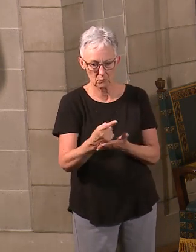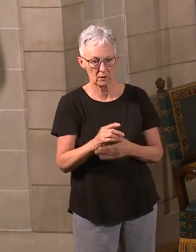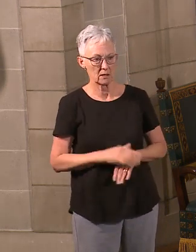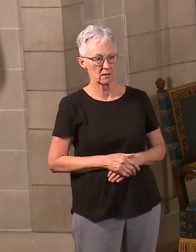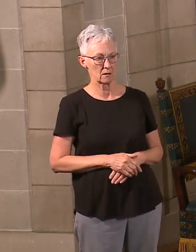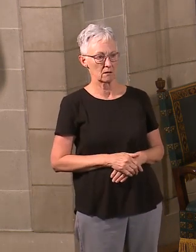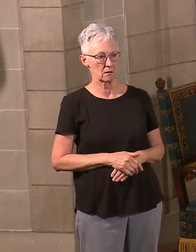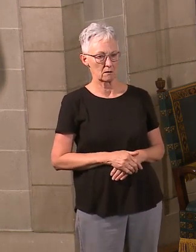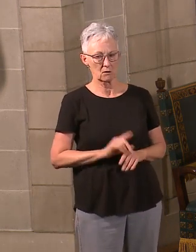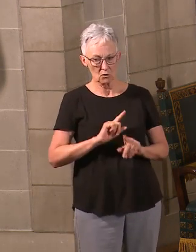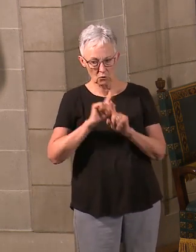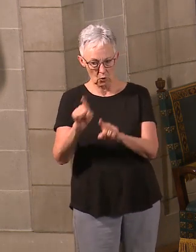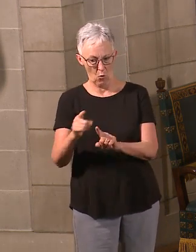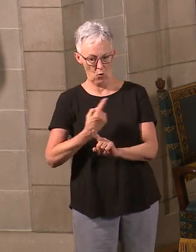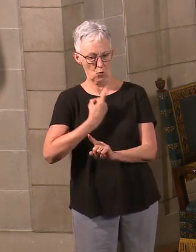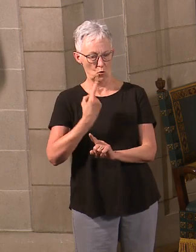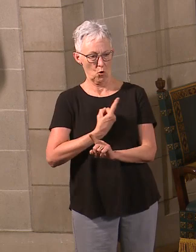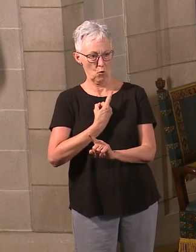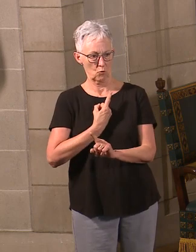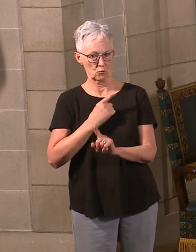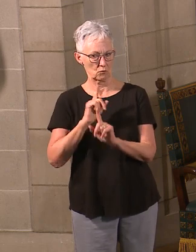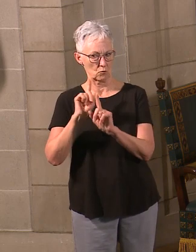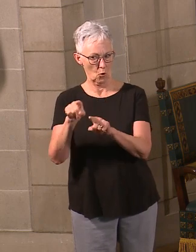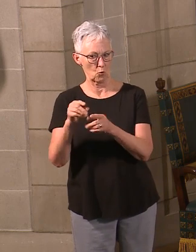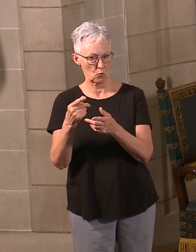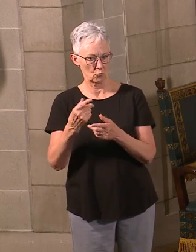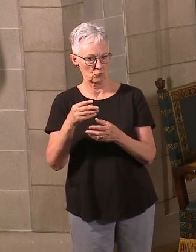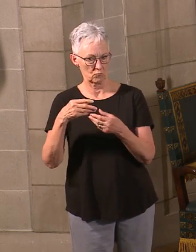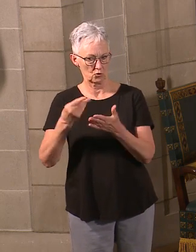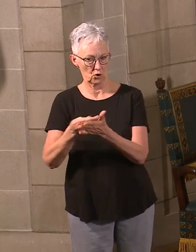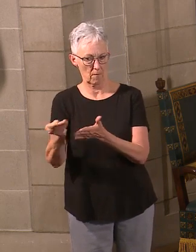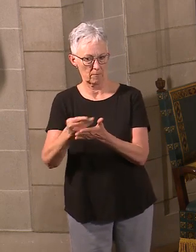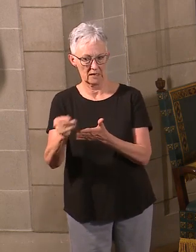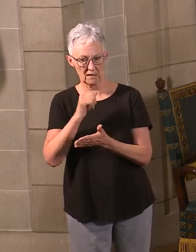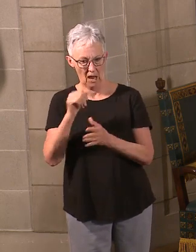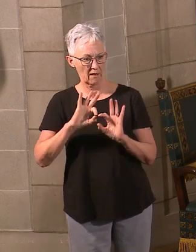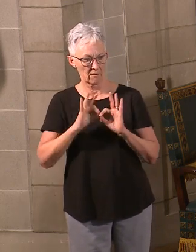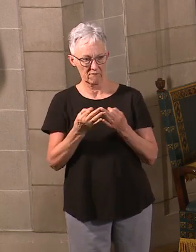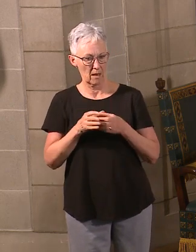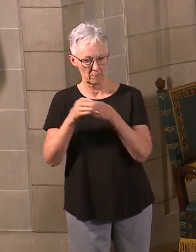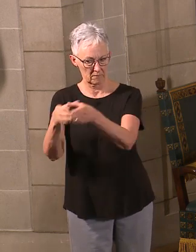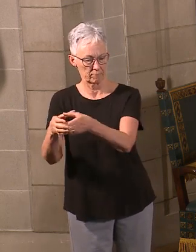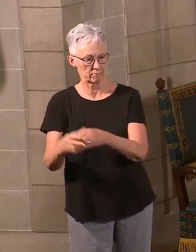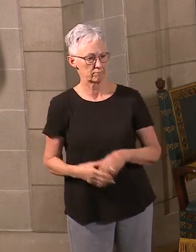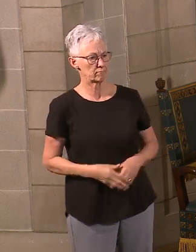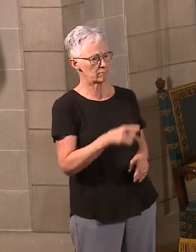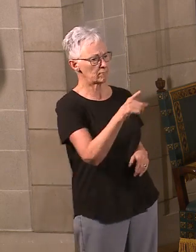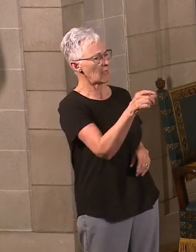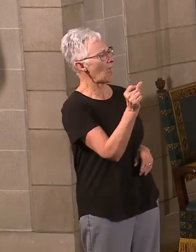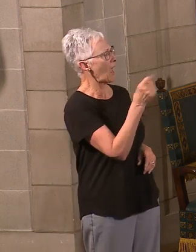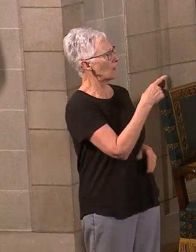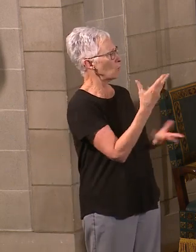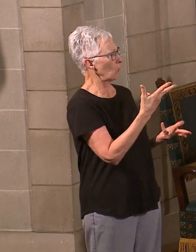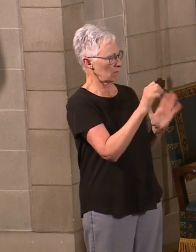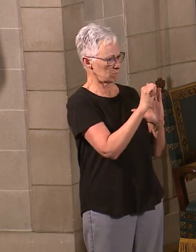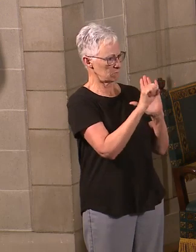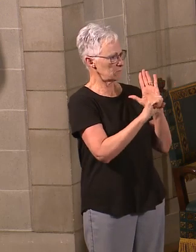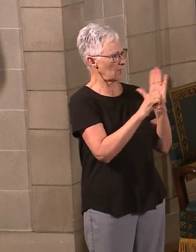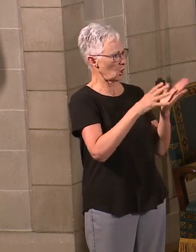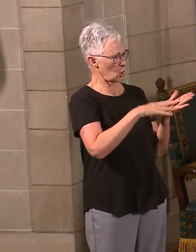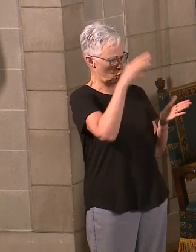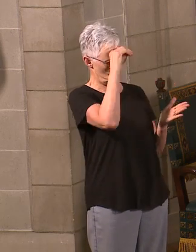think the state has learned this month? So the question is, what has the state has learned in this month? And we've been learning